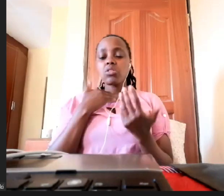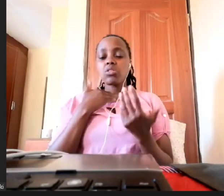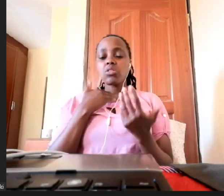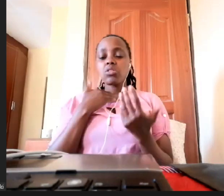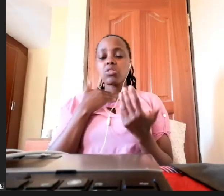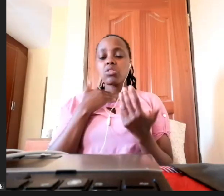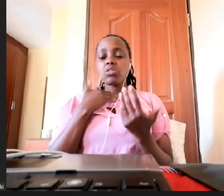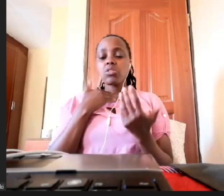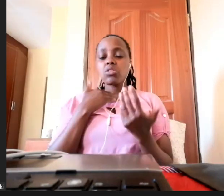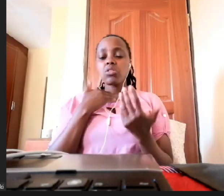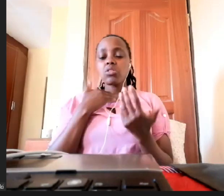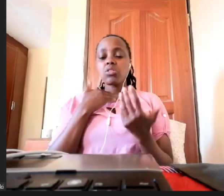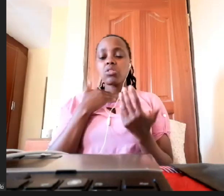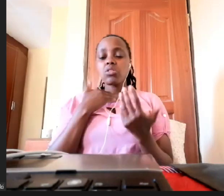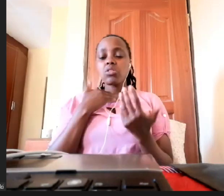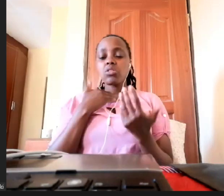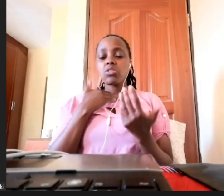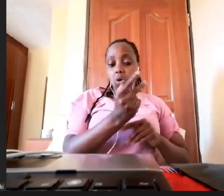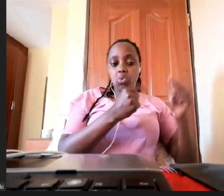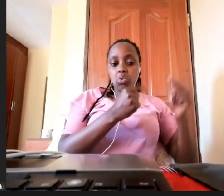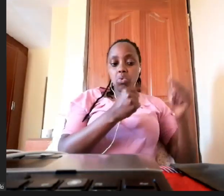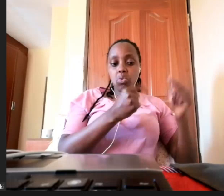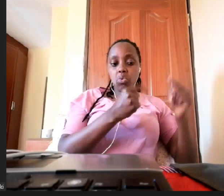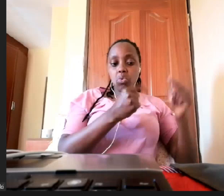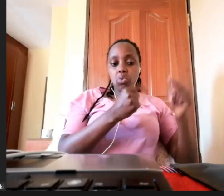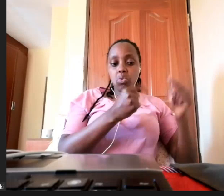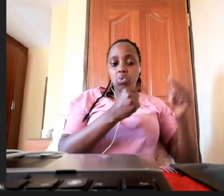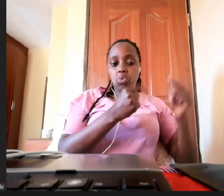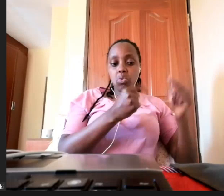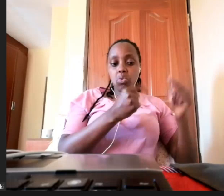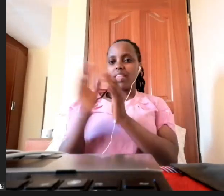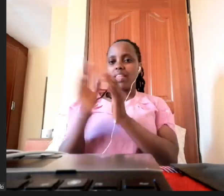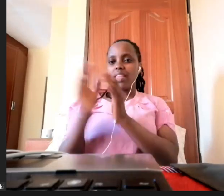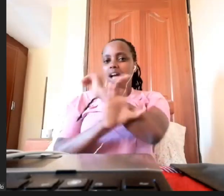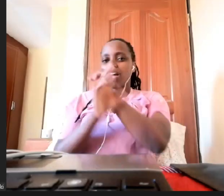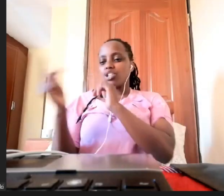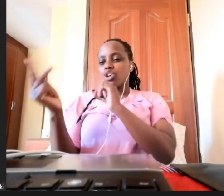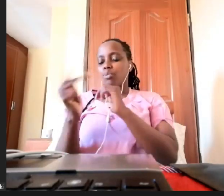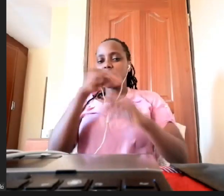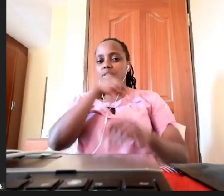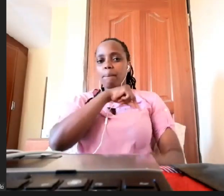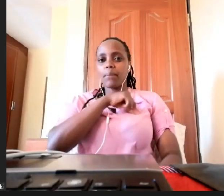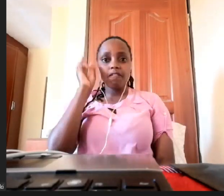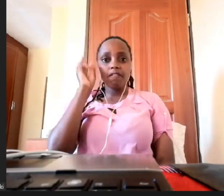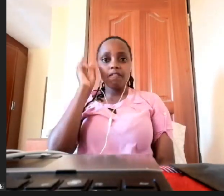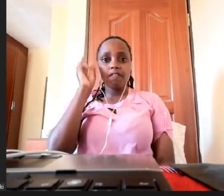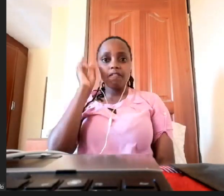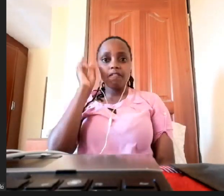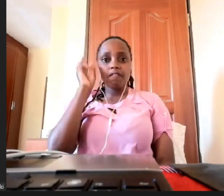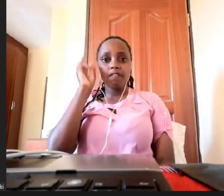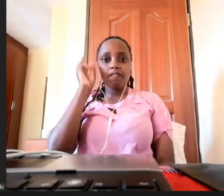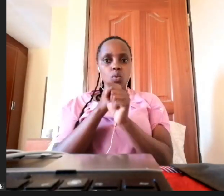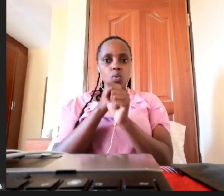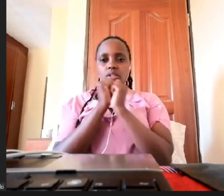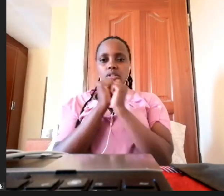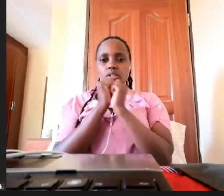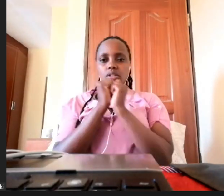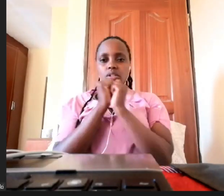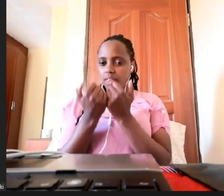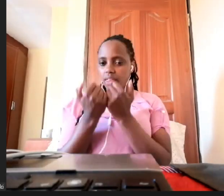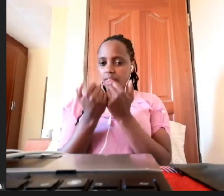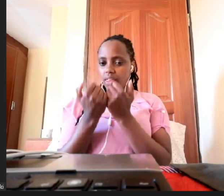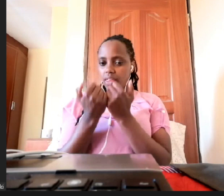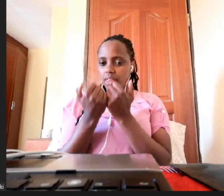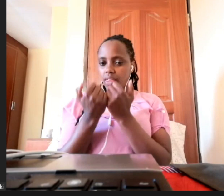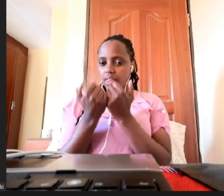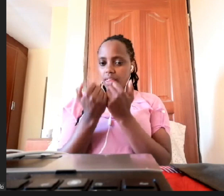that is a win-win situation both for the children and for the country. So we worked with our elected representatives, in this